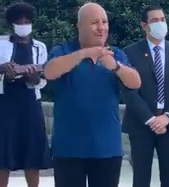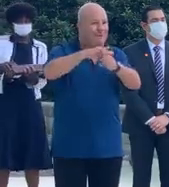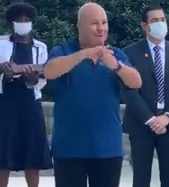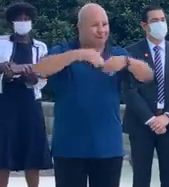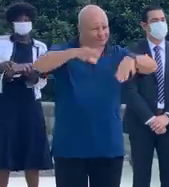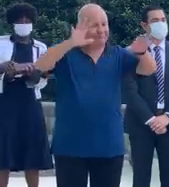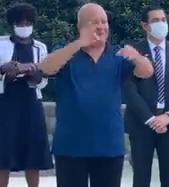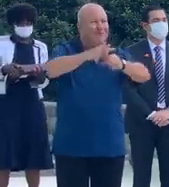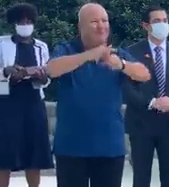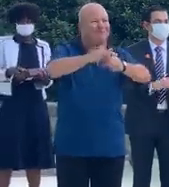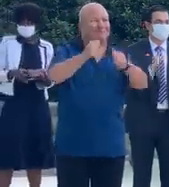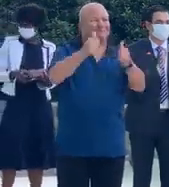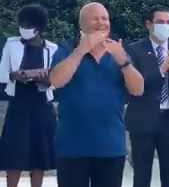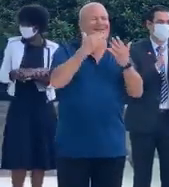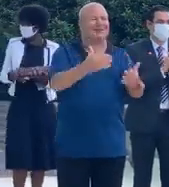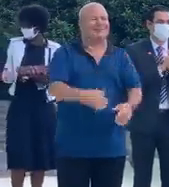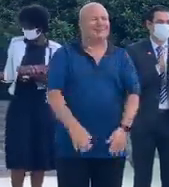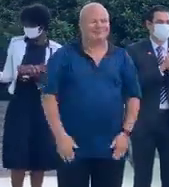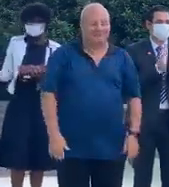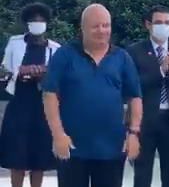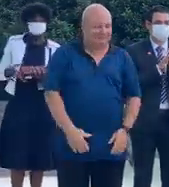porque sí se puede. Gracias.